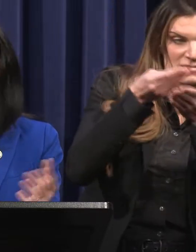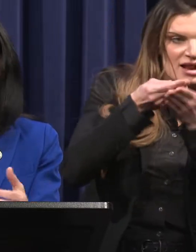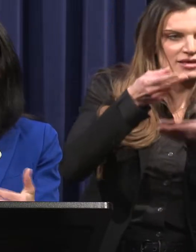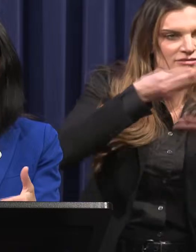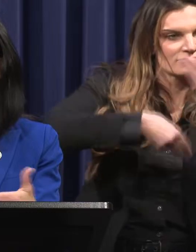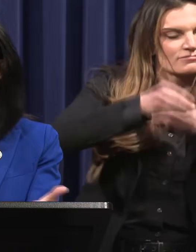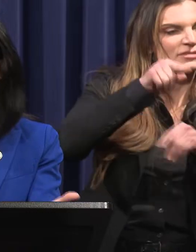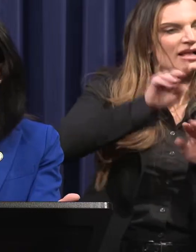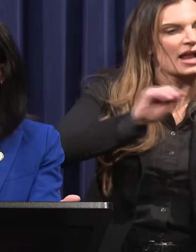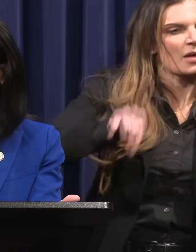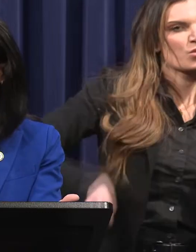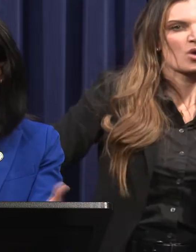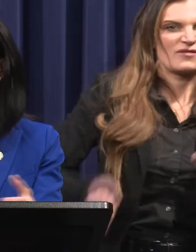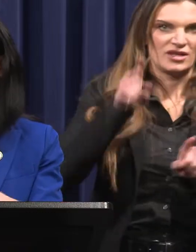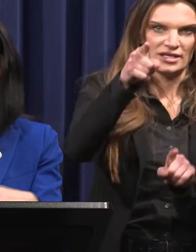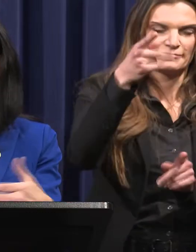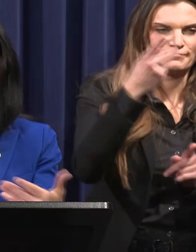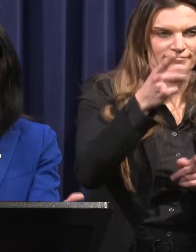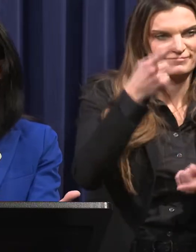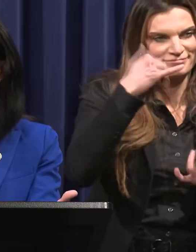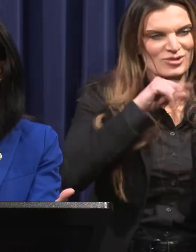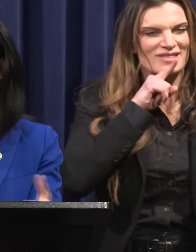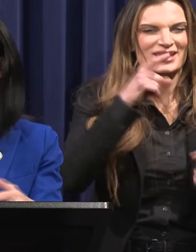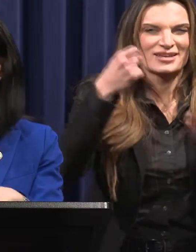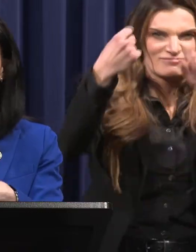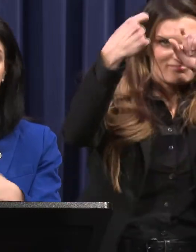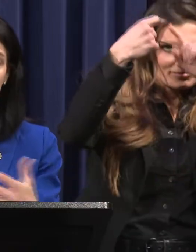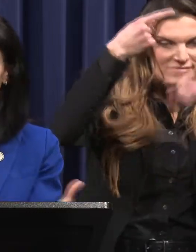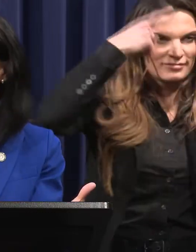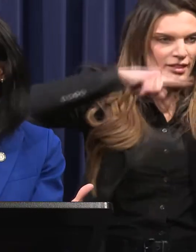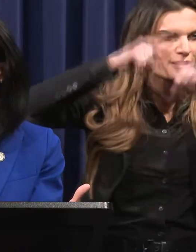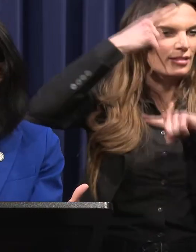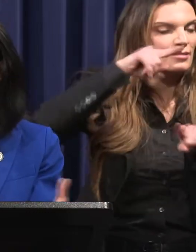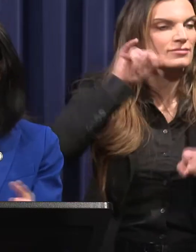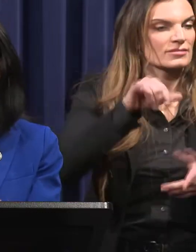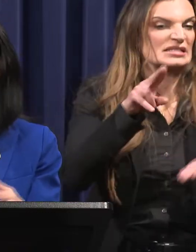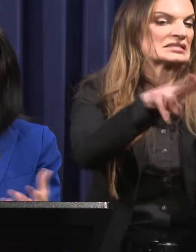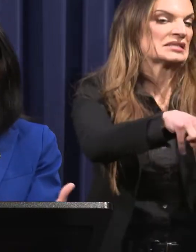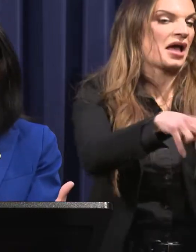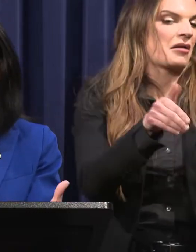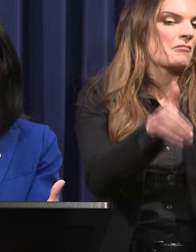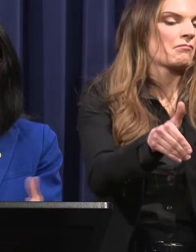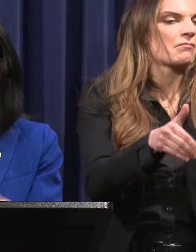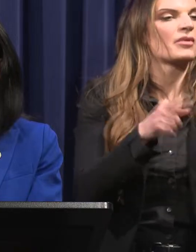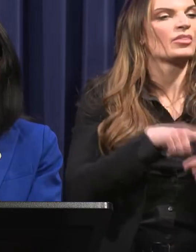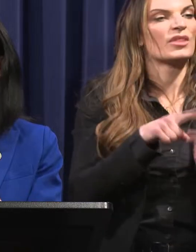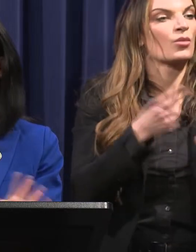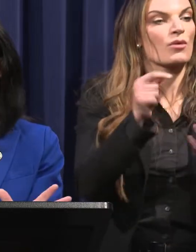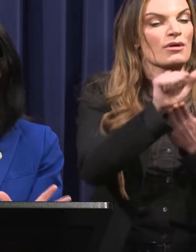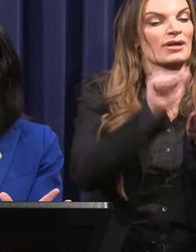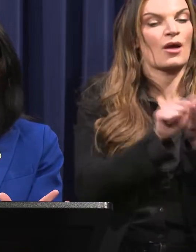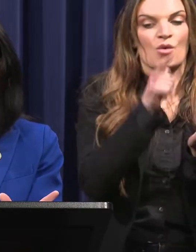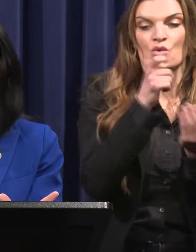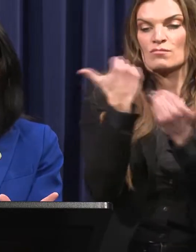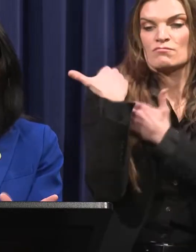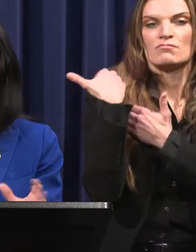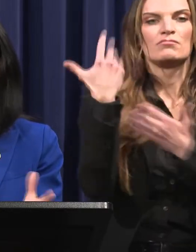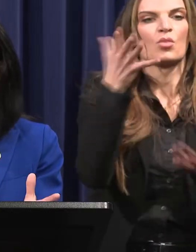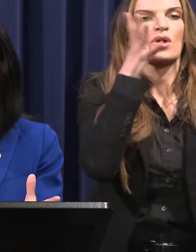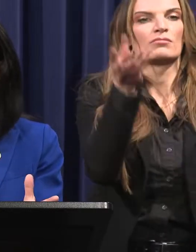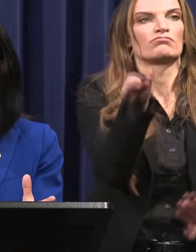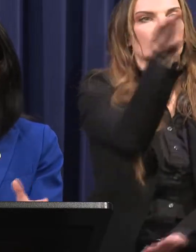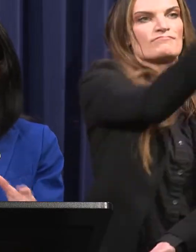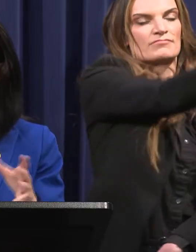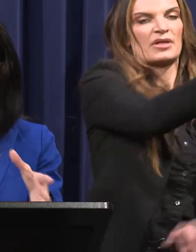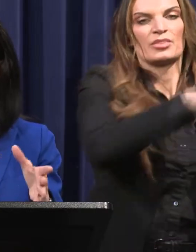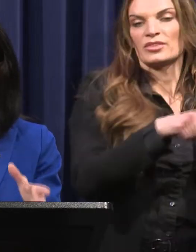are told, you know, just sign this, put your name on this, and a law firm or a bookkeeper will handle everything for you. And then